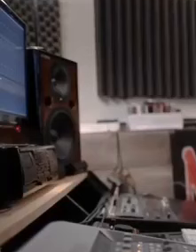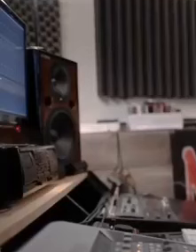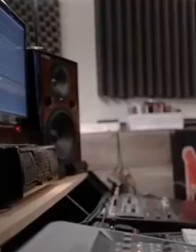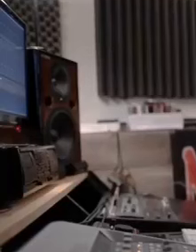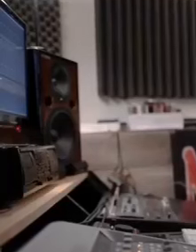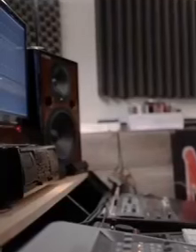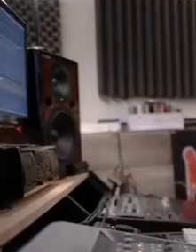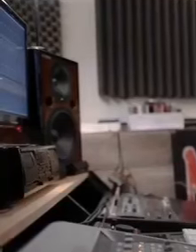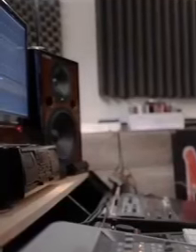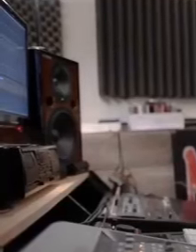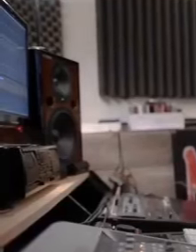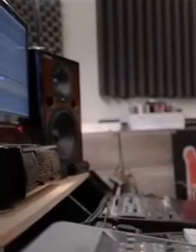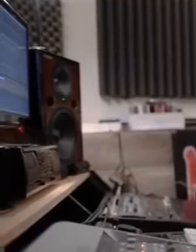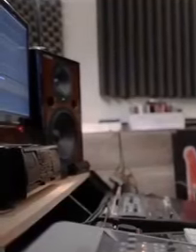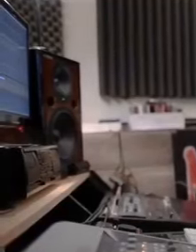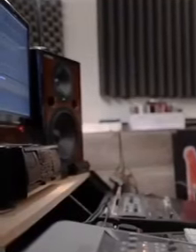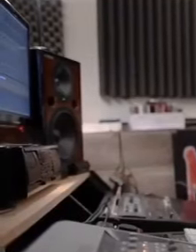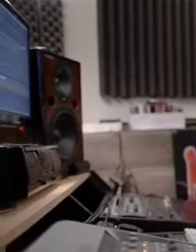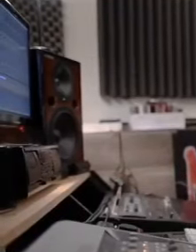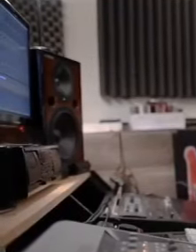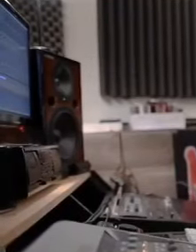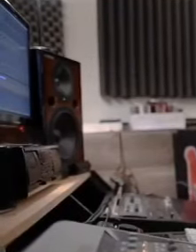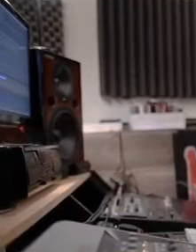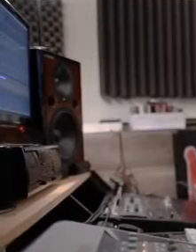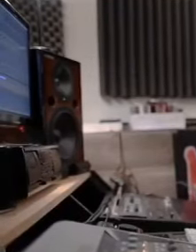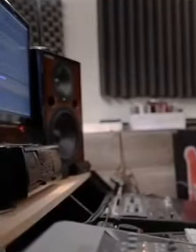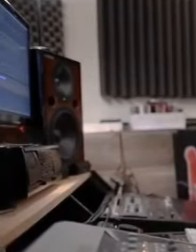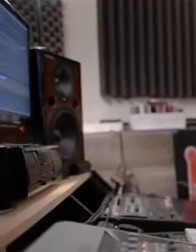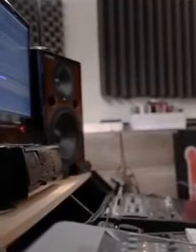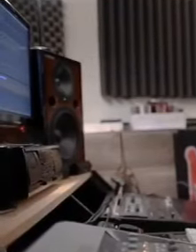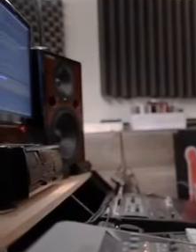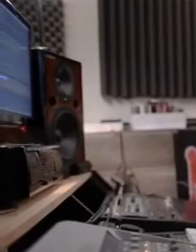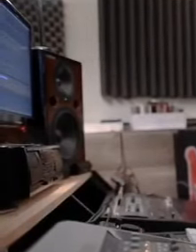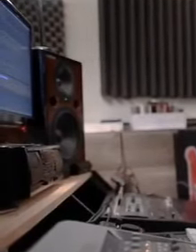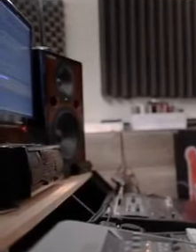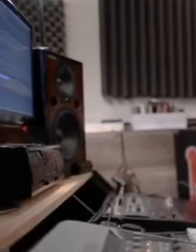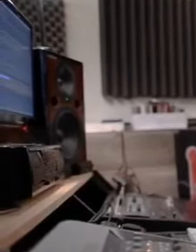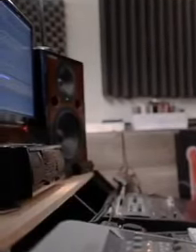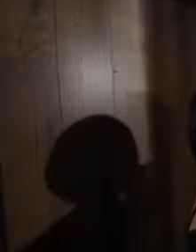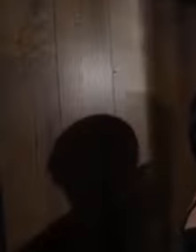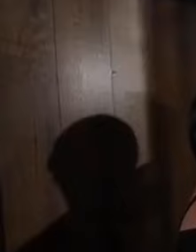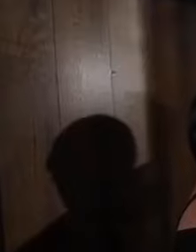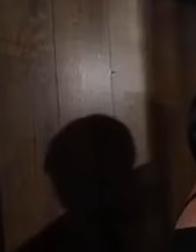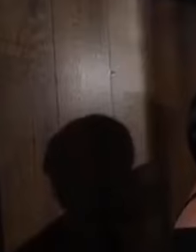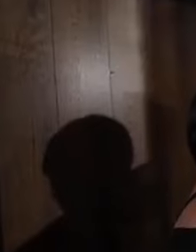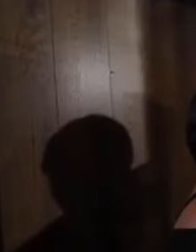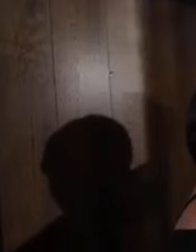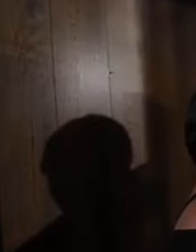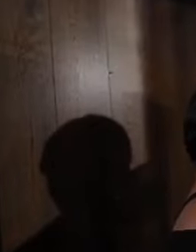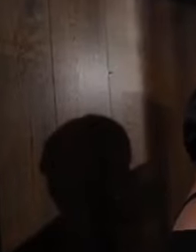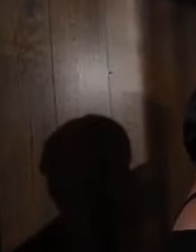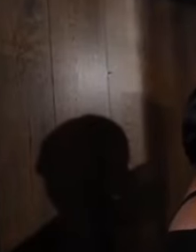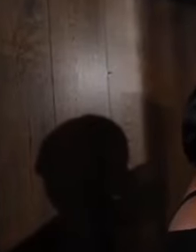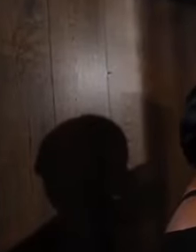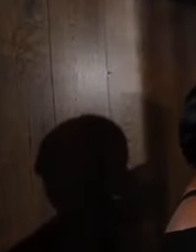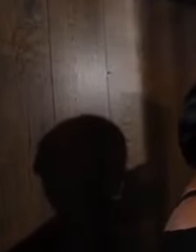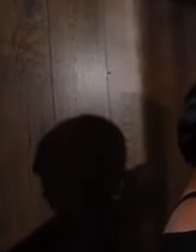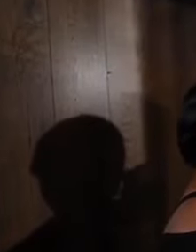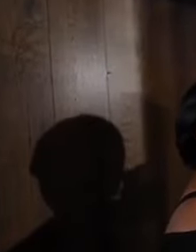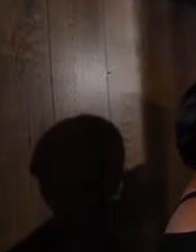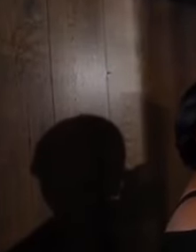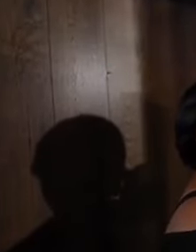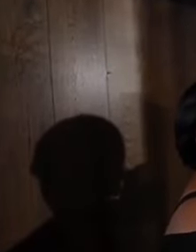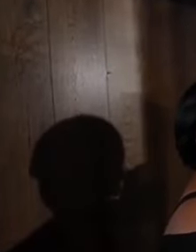Listen, remember to do your 2020 census. It's very important. And be counted.